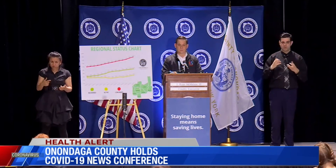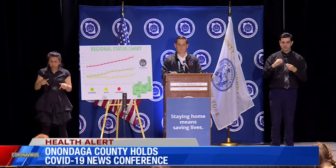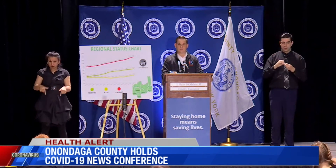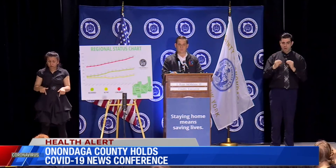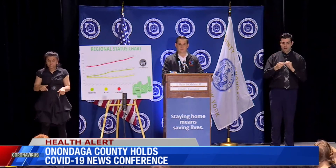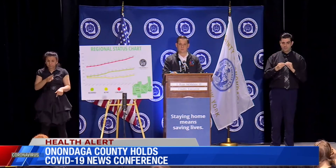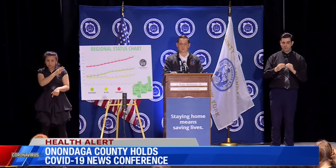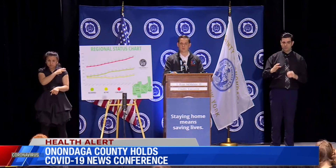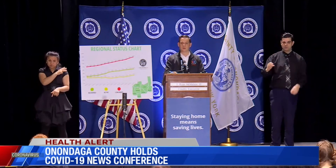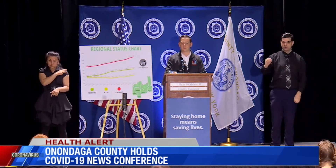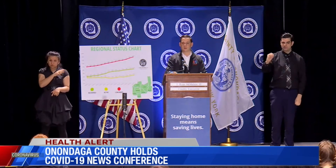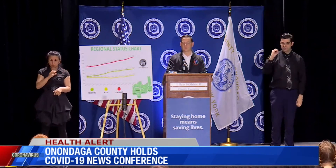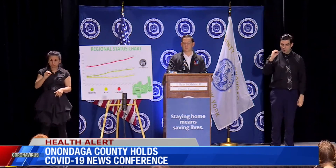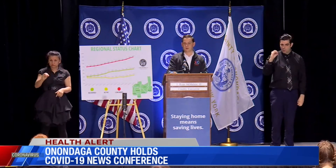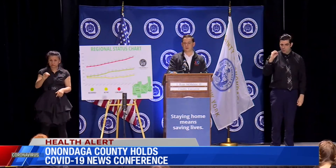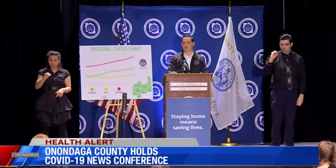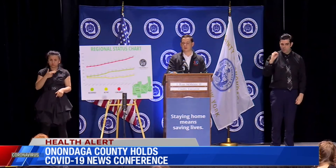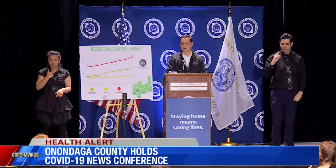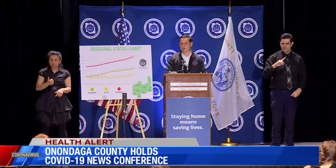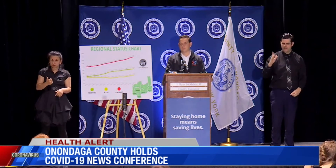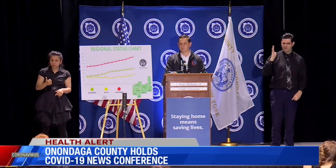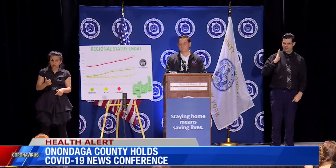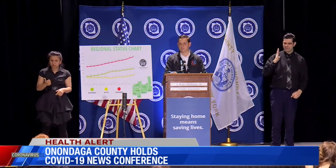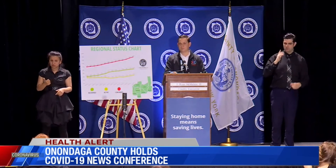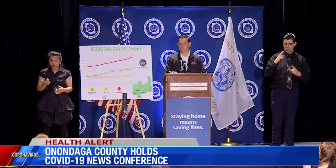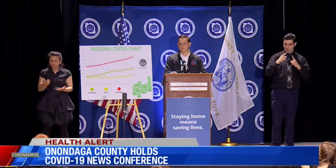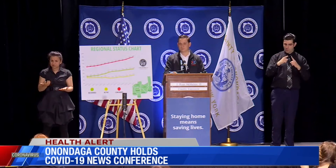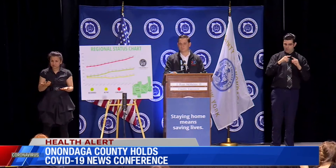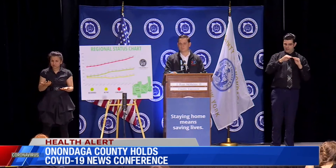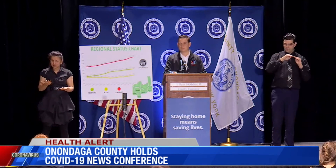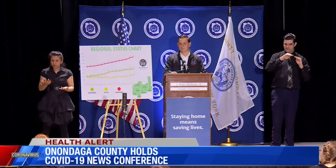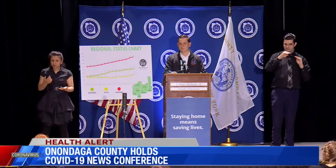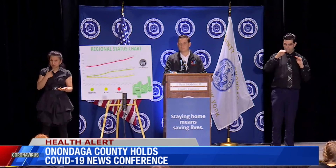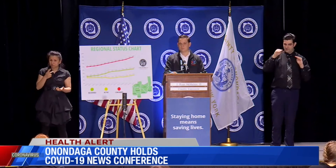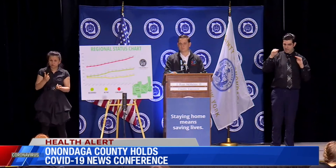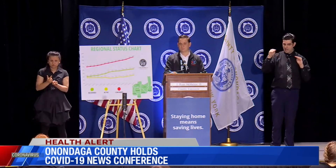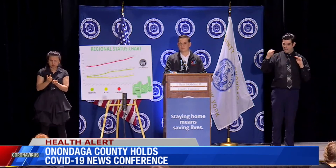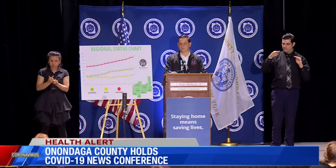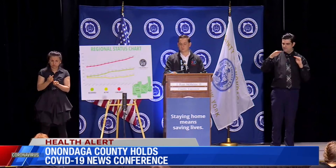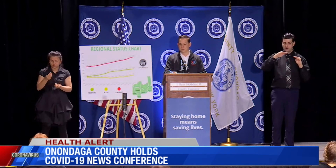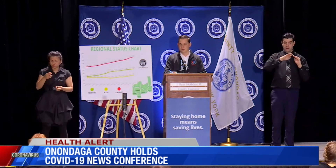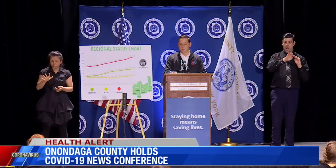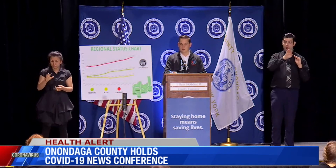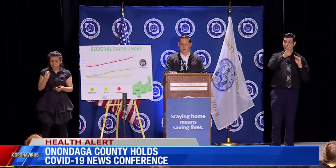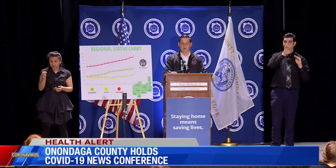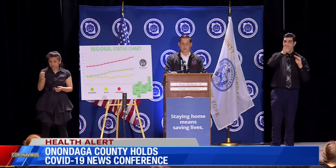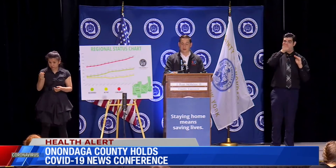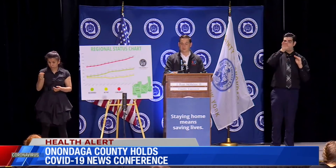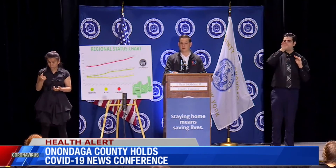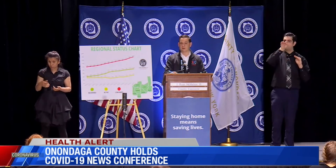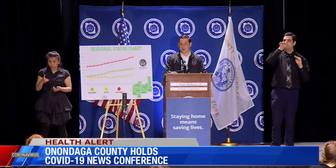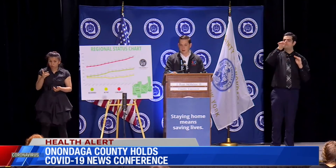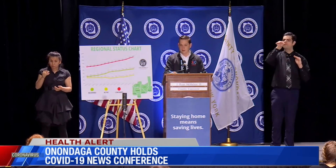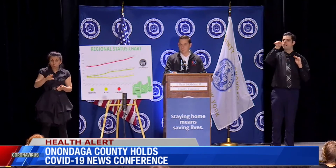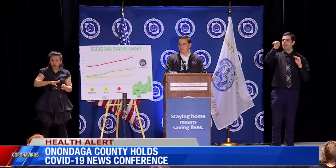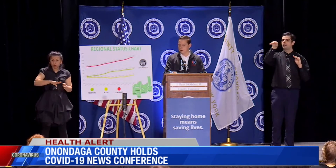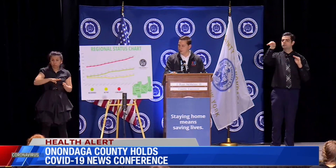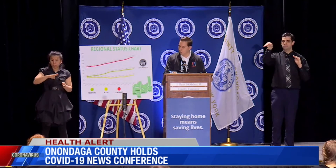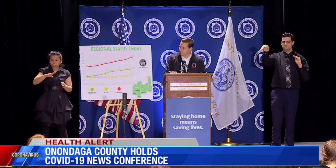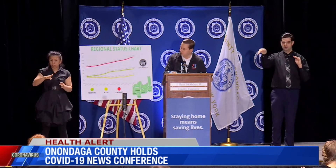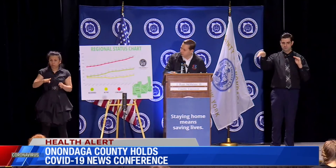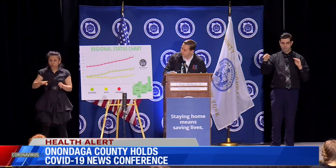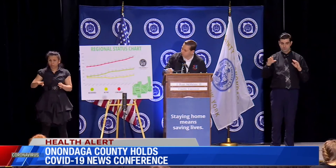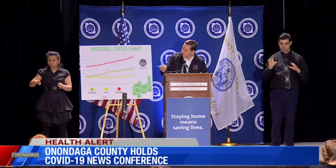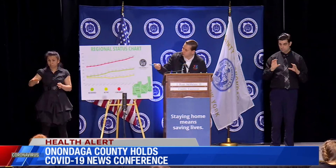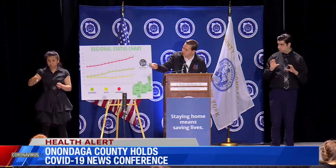do, flattening the curve, basically distributing the cases over a longer term so it's more manageable? Yes, and